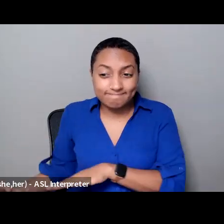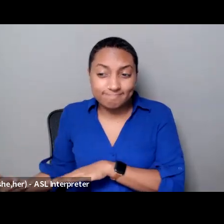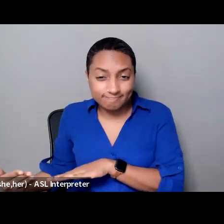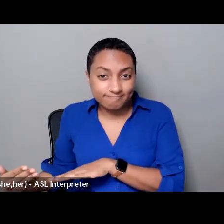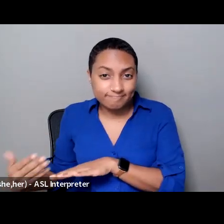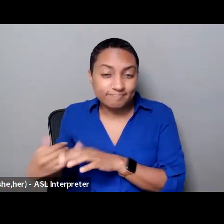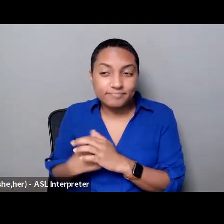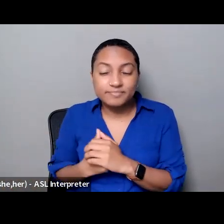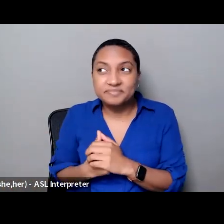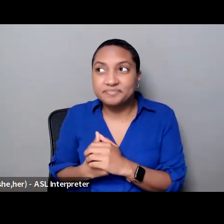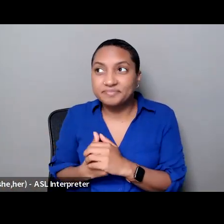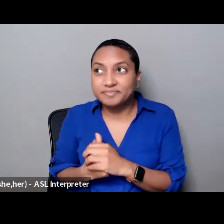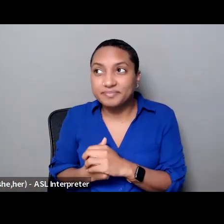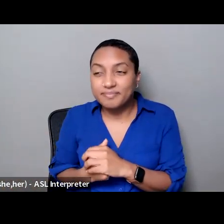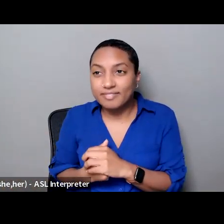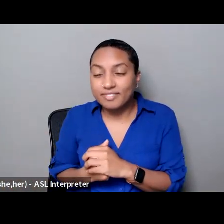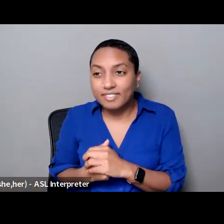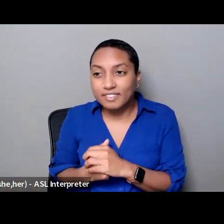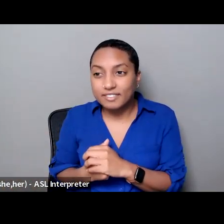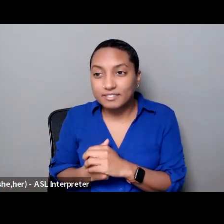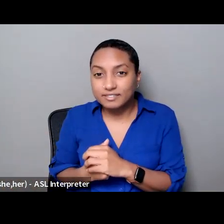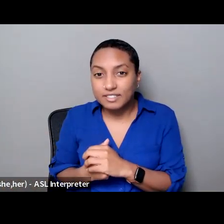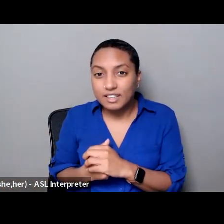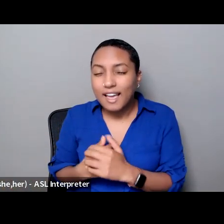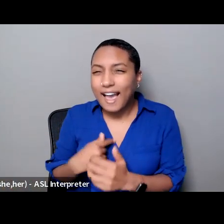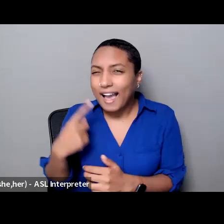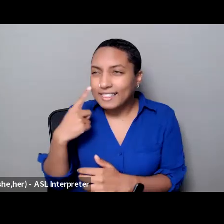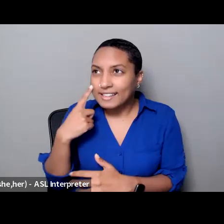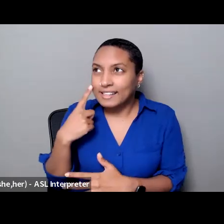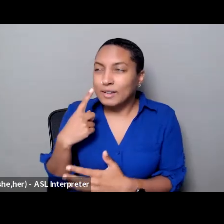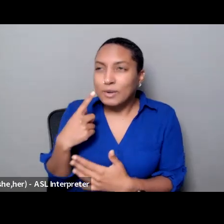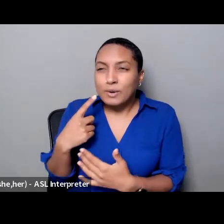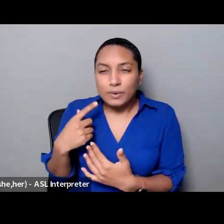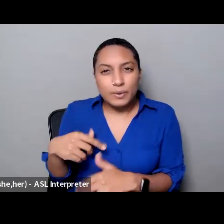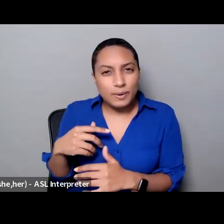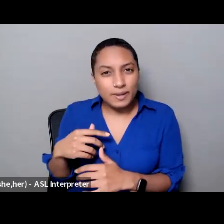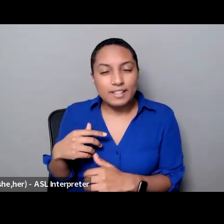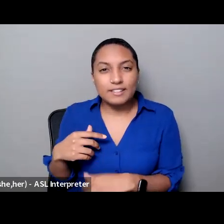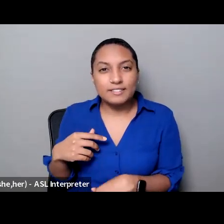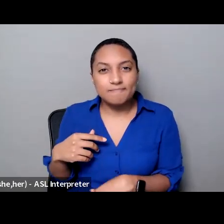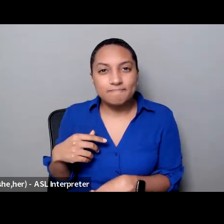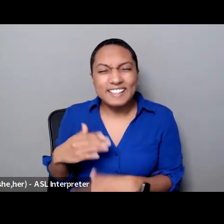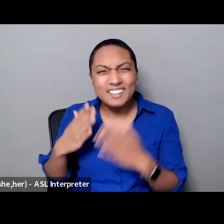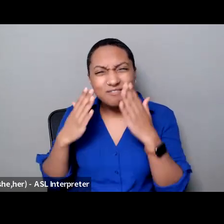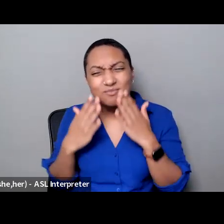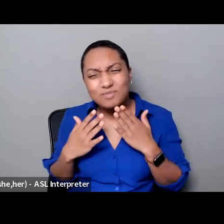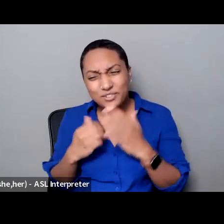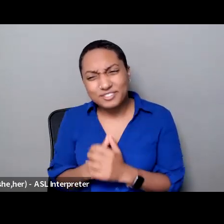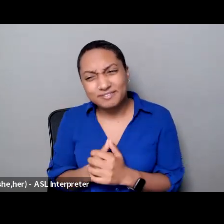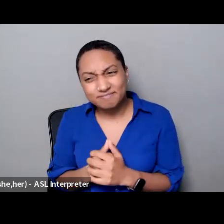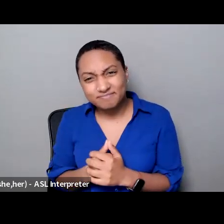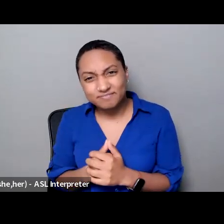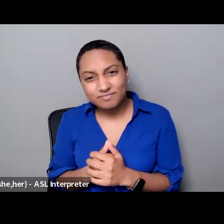And I think it's especially unfortunate because of the time that we are in, that the people